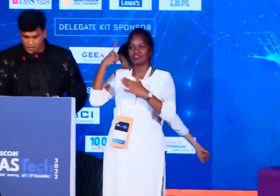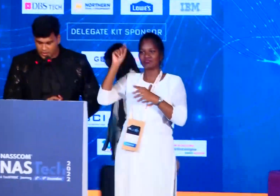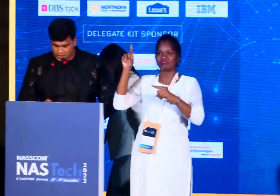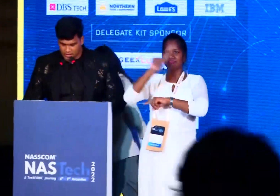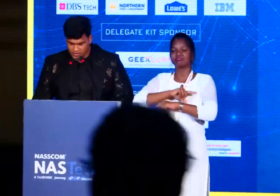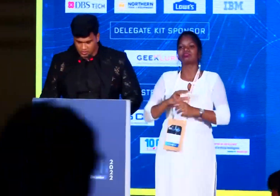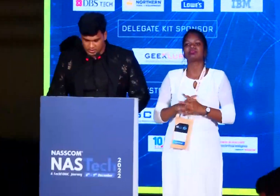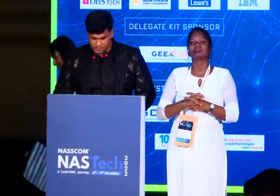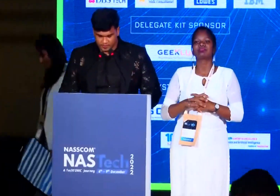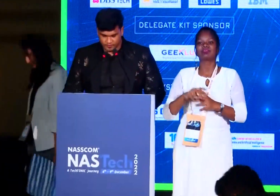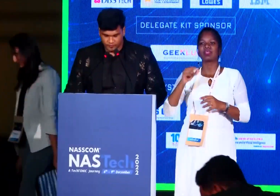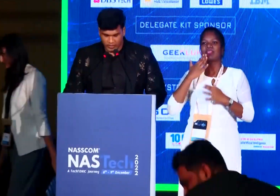Thank you, ladies. Thank Thank you so much. Let's see. you.